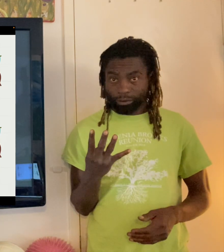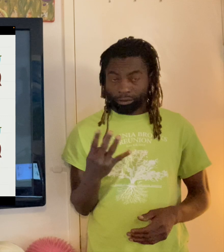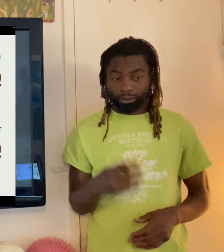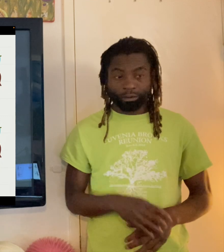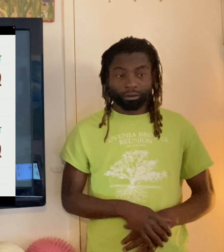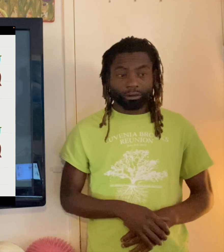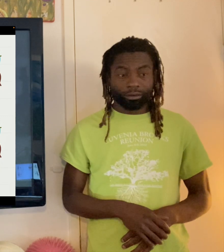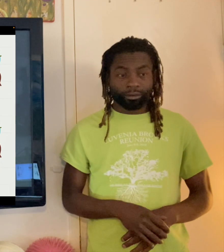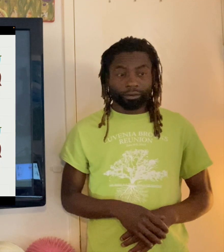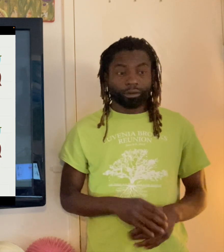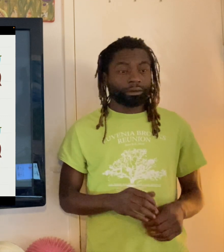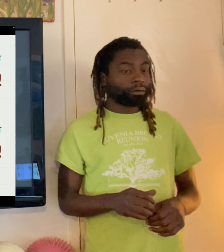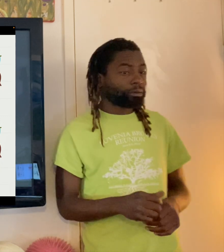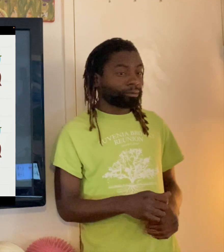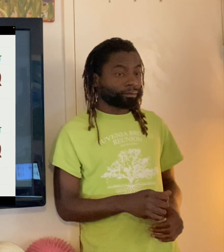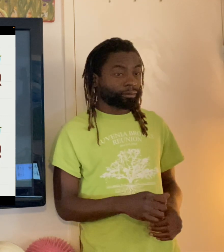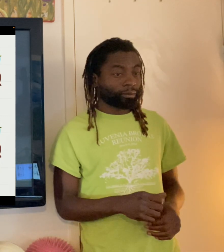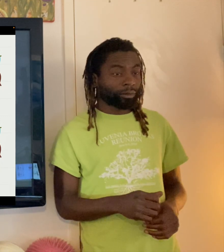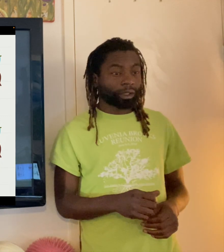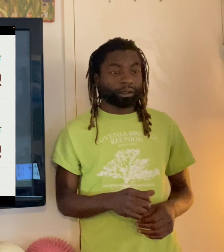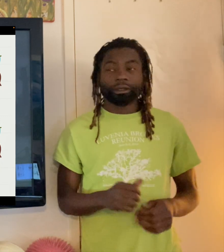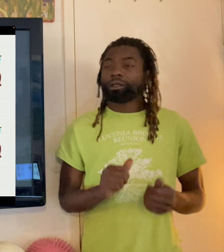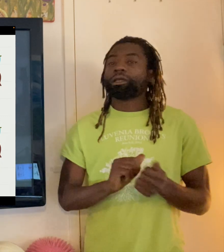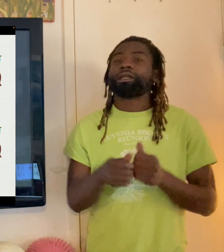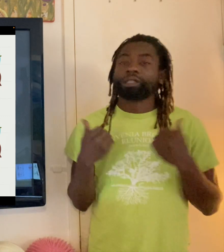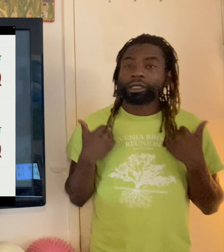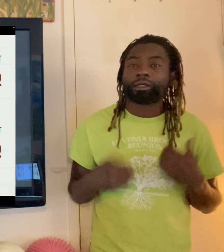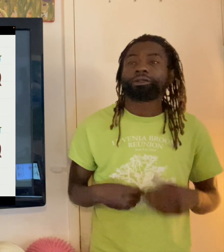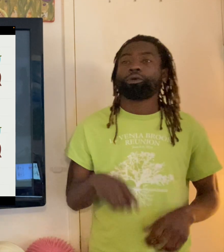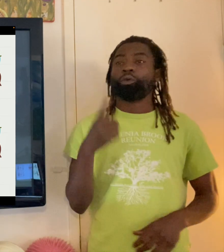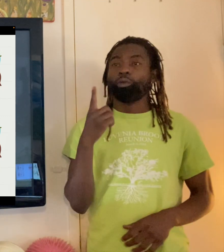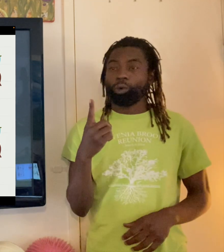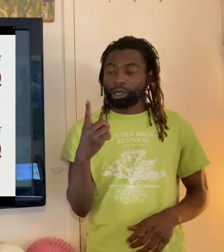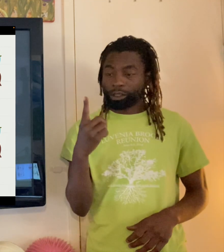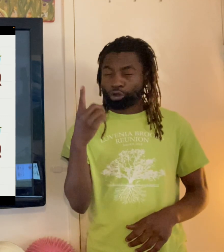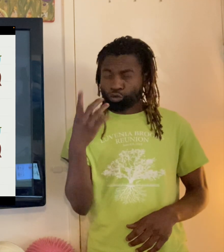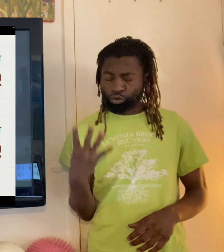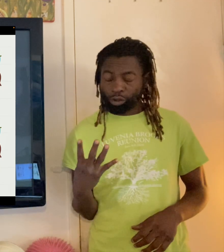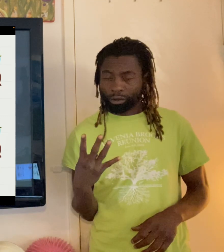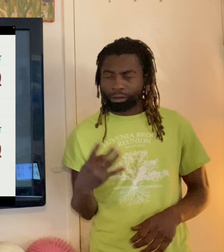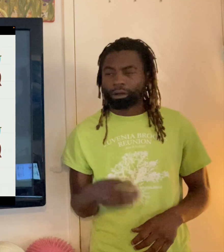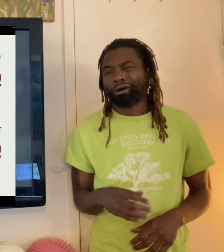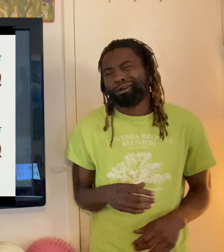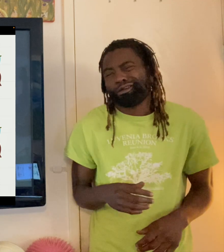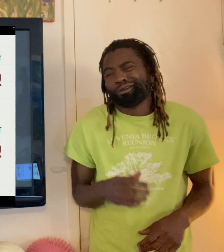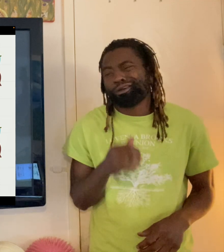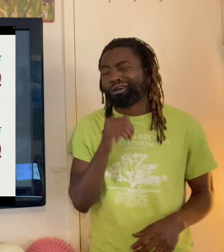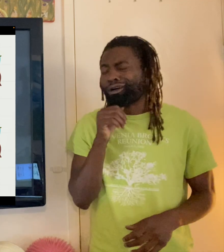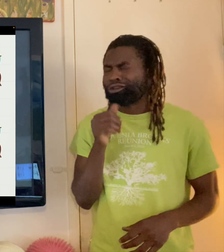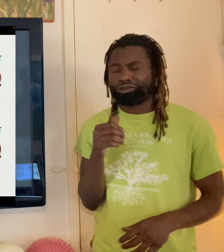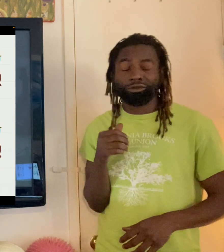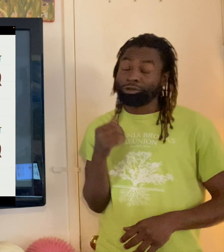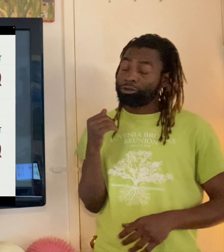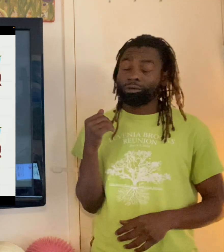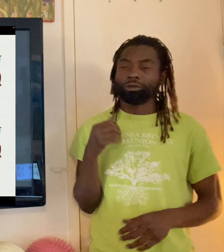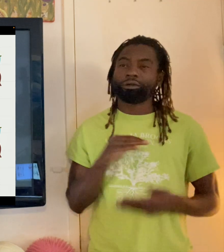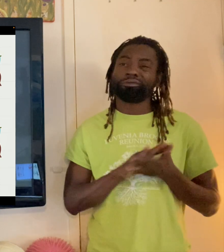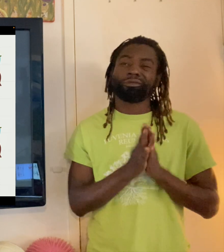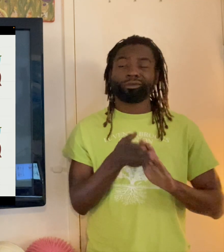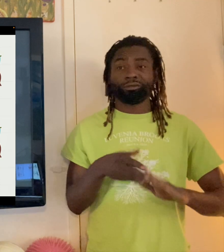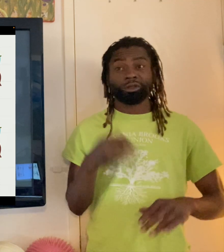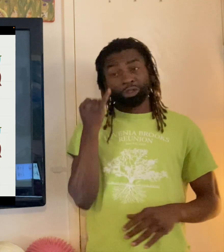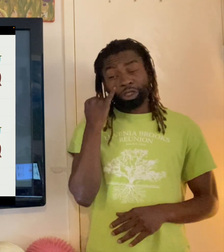each Kevin has 1/4 or 1/4 of a cookie. Don't be sad, Kevins. You got 1/4 of a cookie.